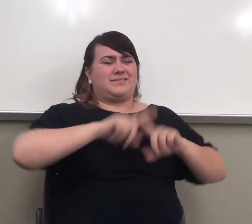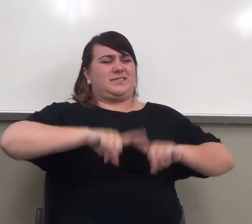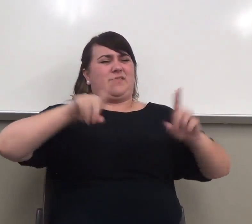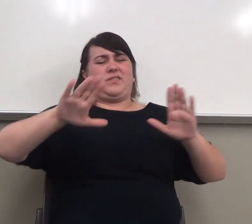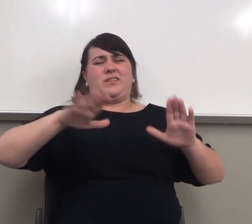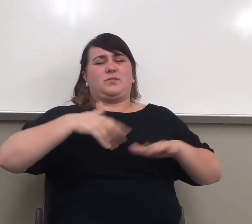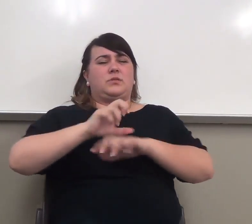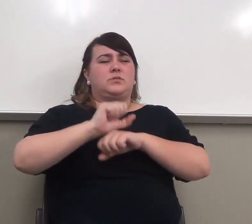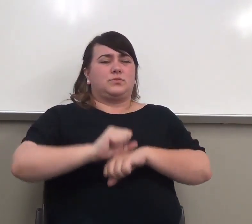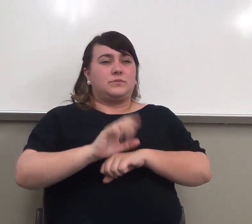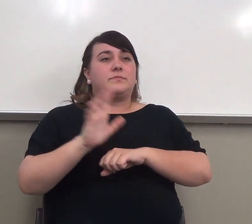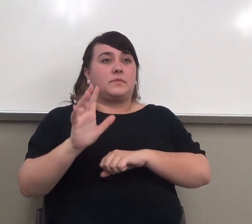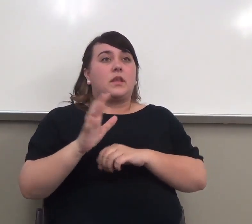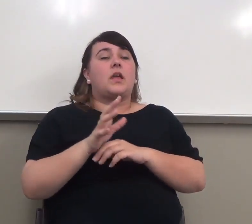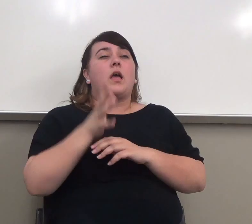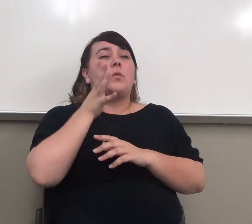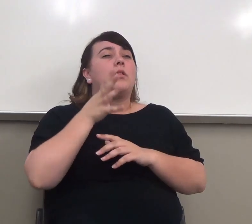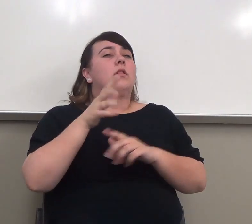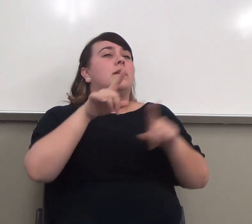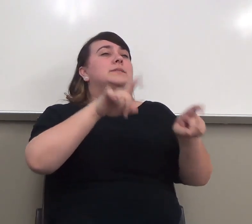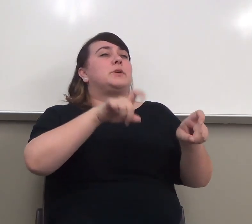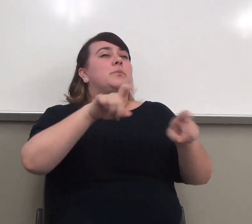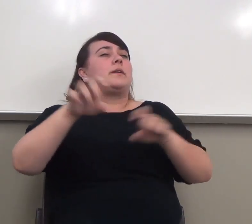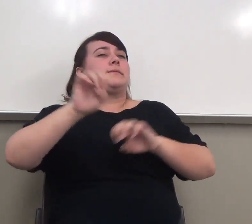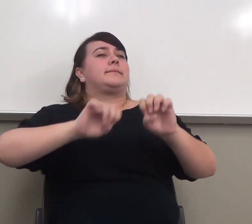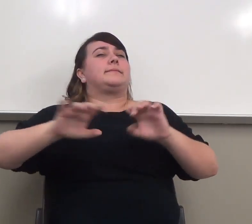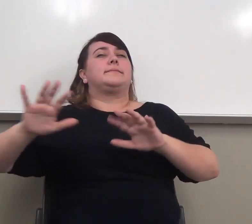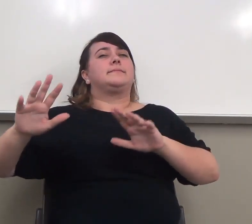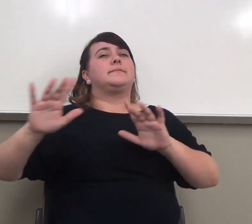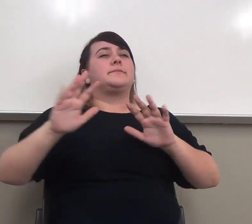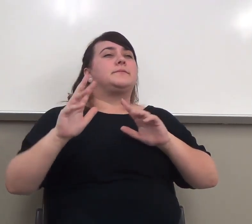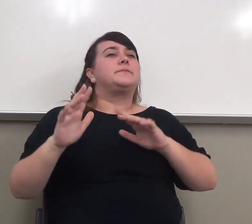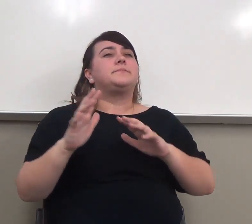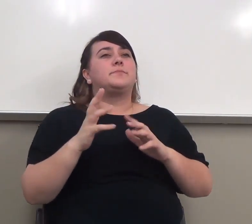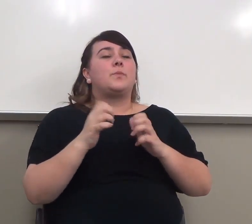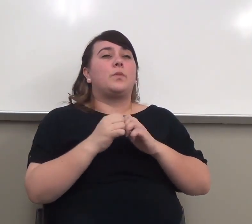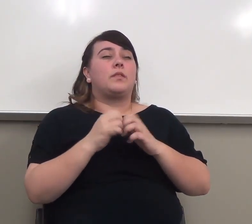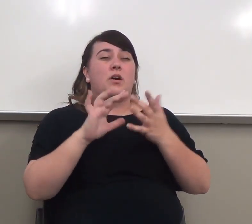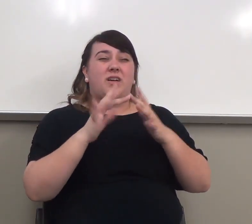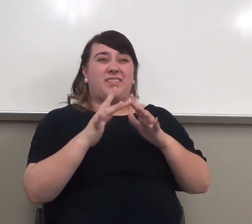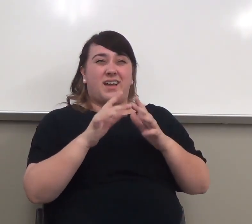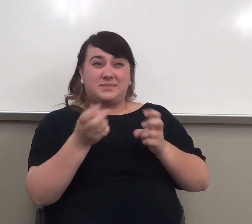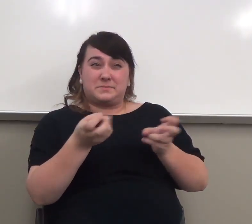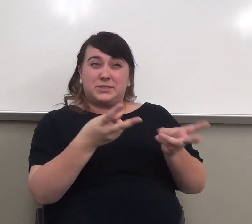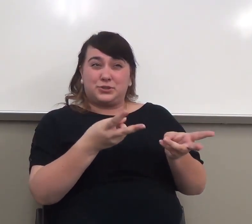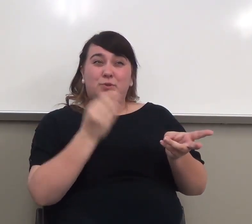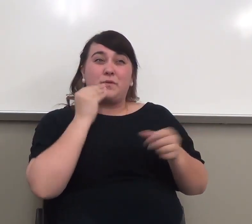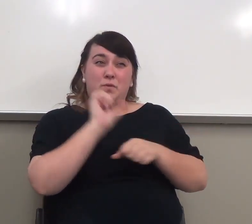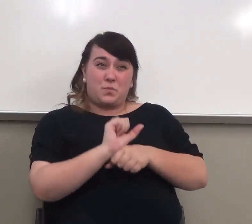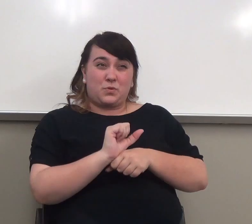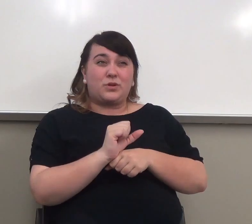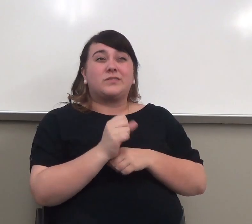So homework is due at the class meeting after it's assigned. That's it. This is different from the other class meeting you used to.